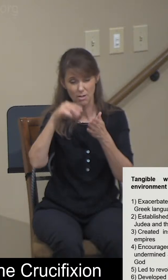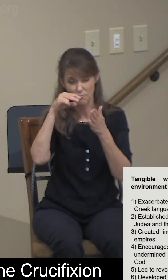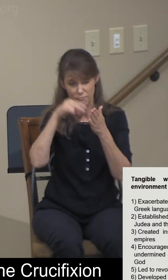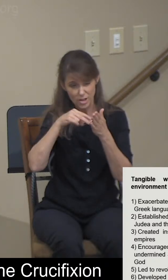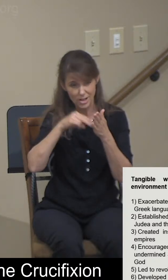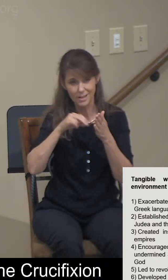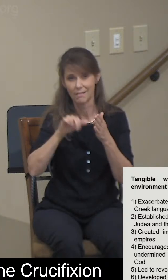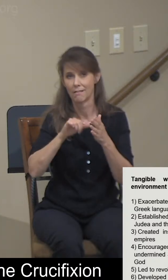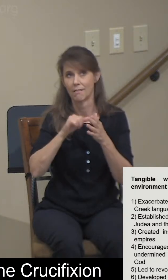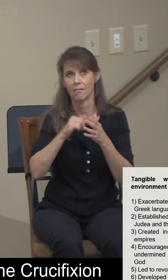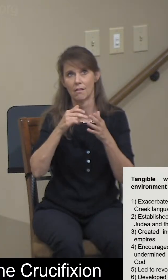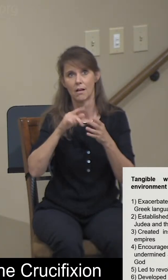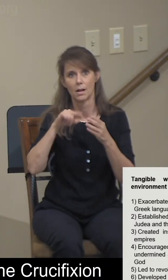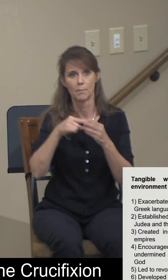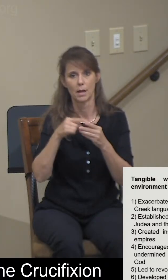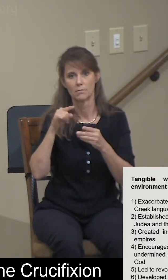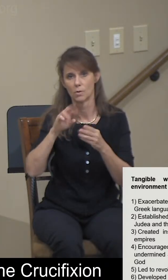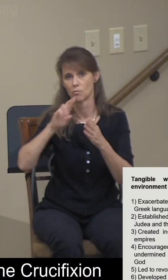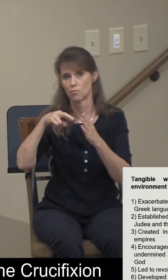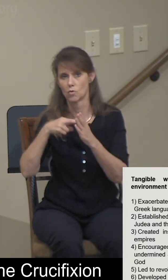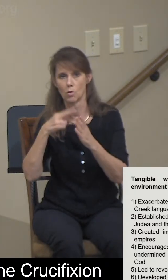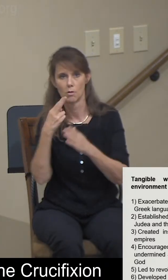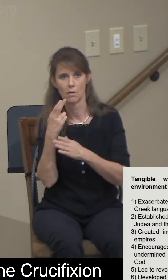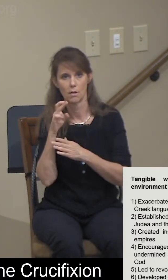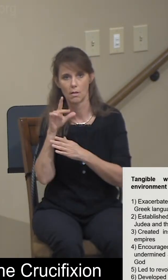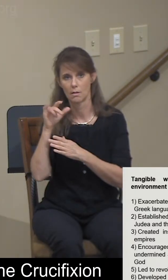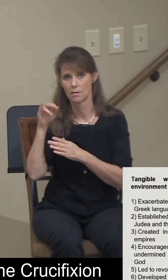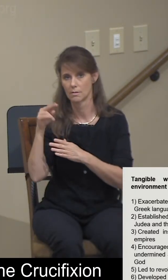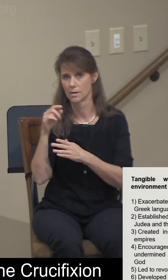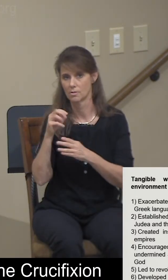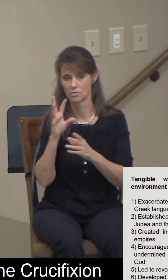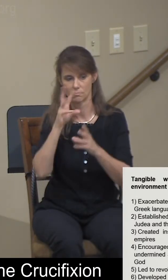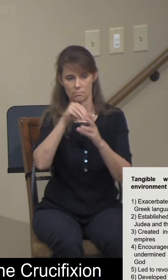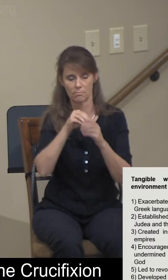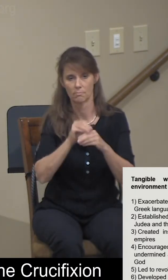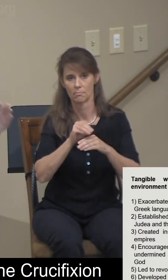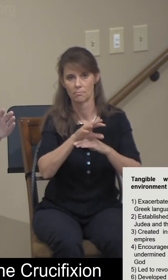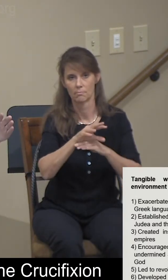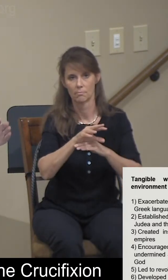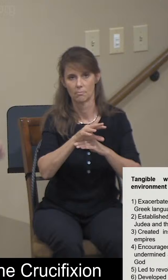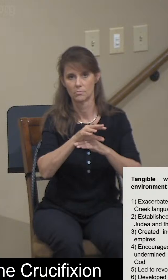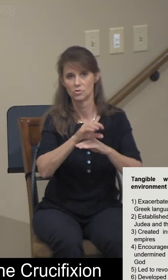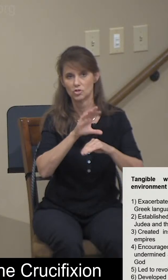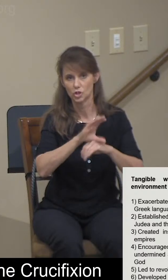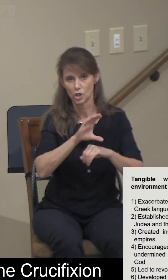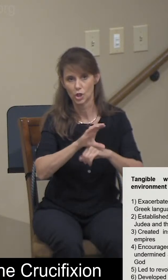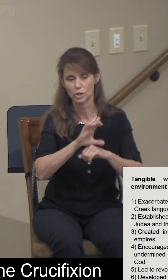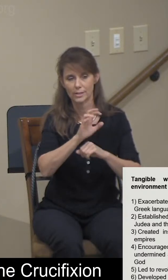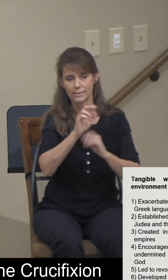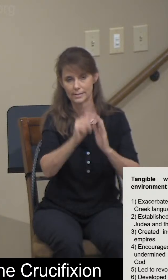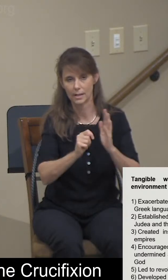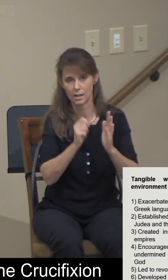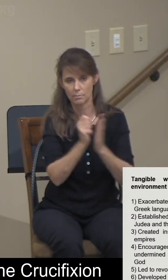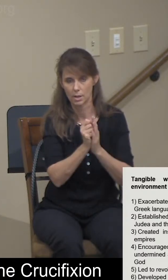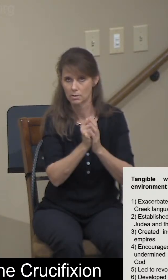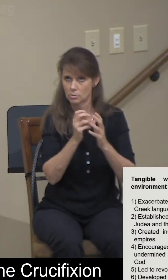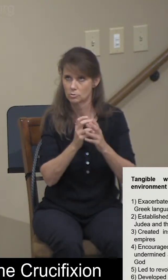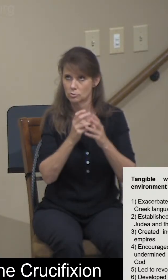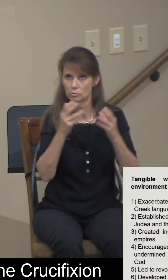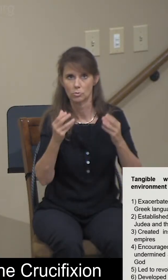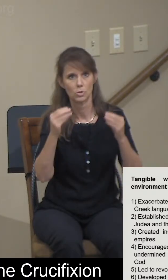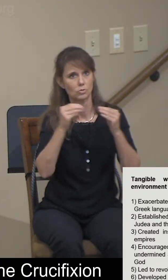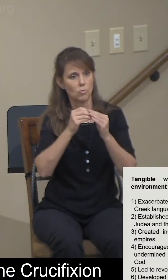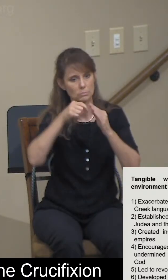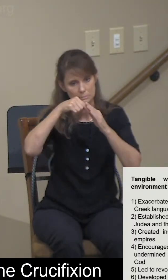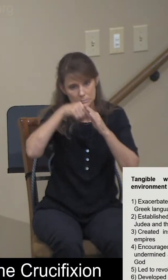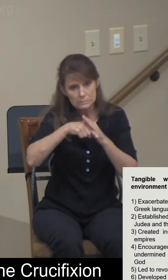which Hellenization plays overall in the early church. Even in this period, there's so much more left to be said,